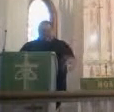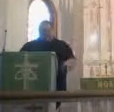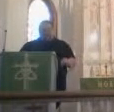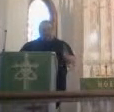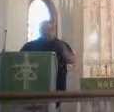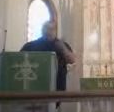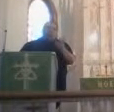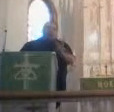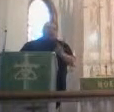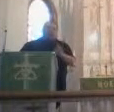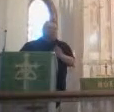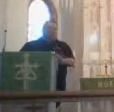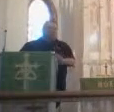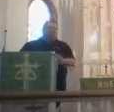today? What hope do we have?